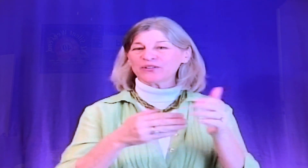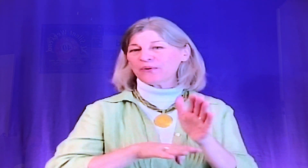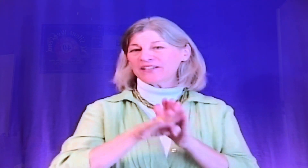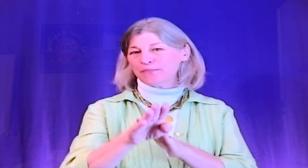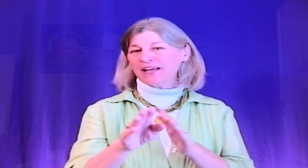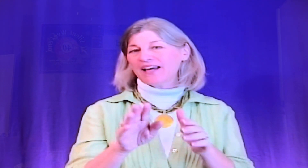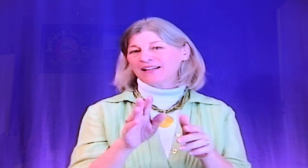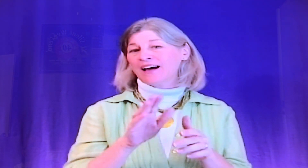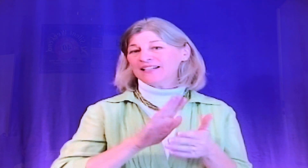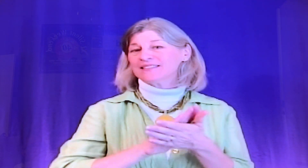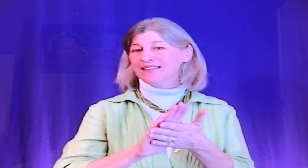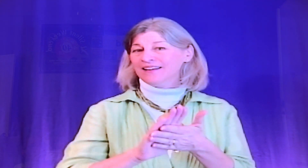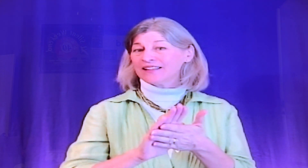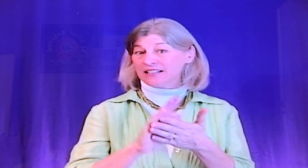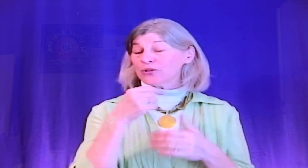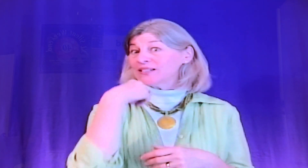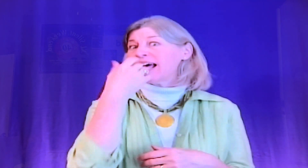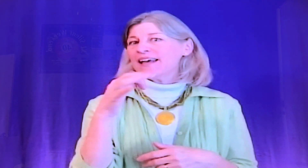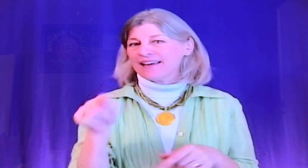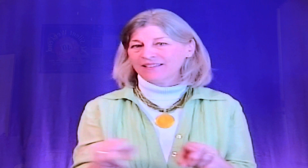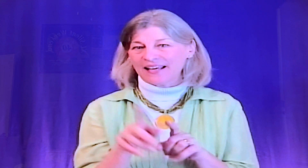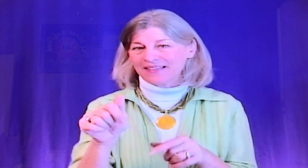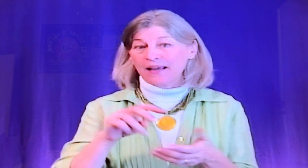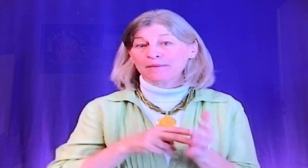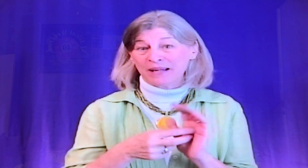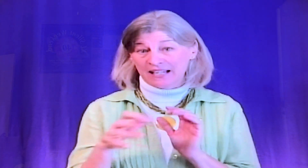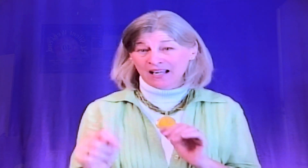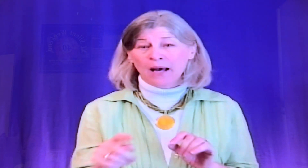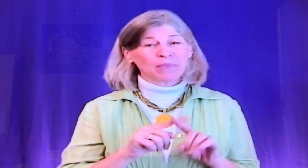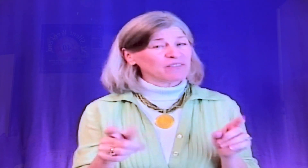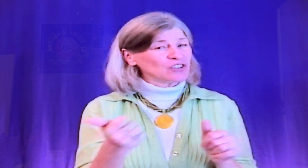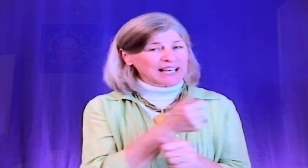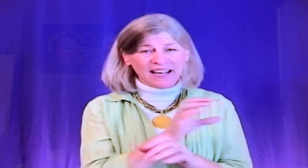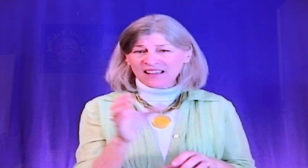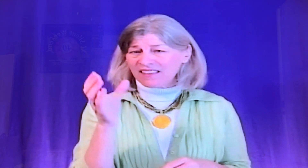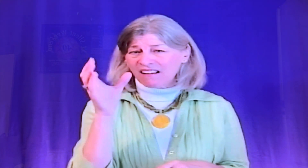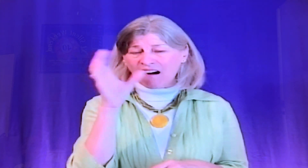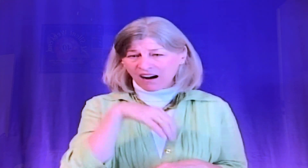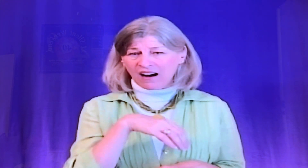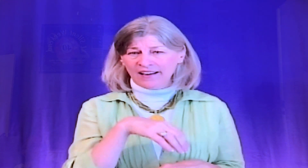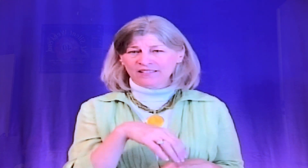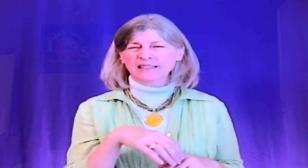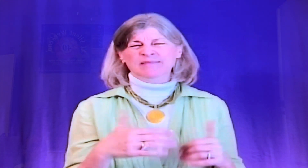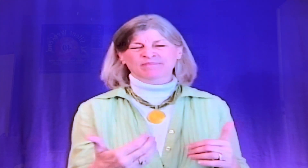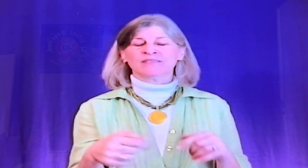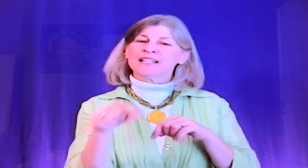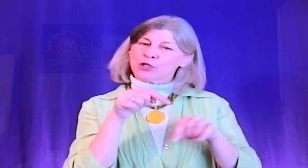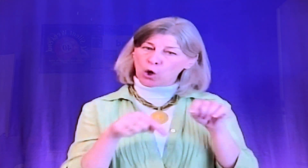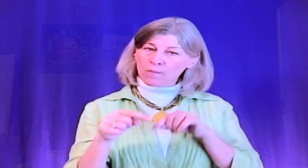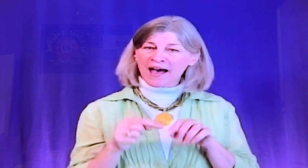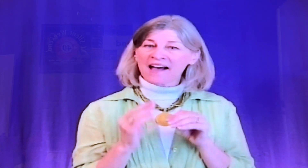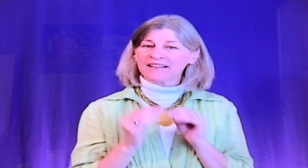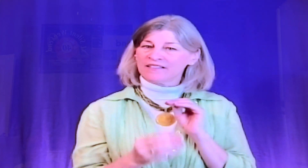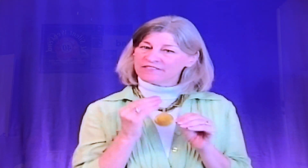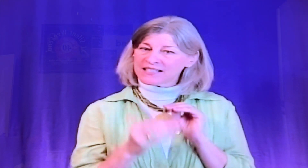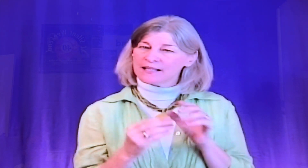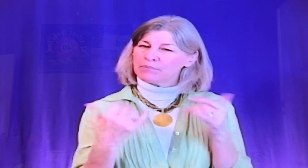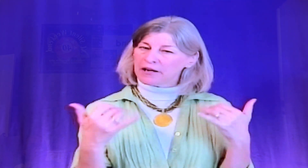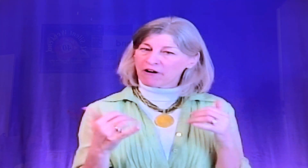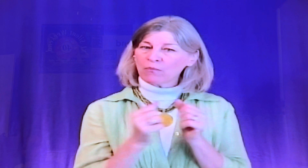way to making a nice, to saying it like they mean it. But if there's anything odd, then go back and fix it. Play around with